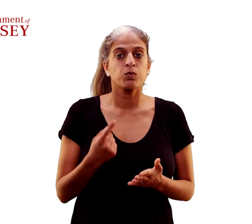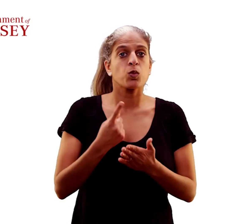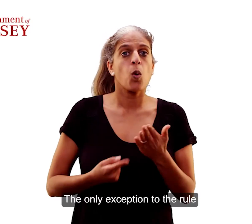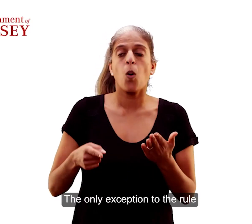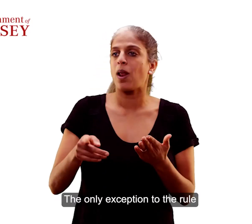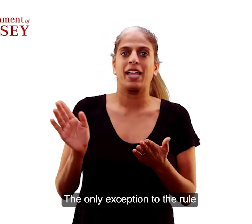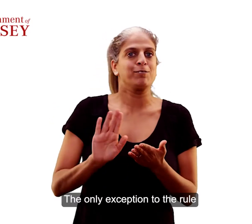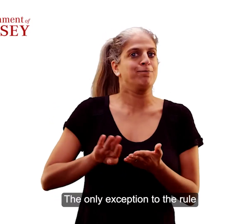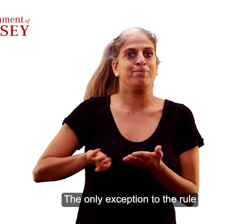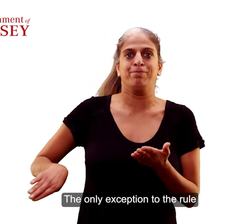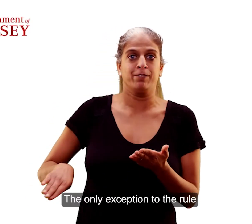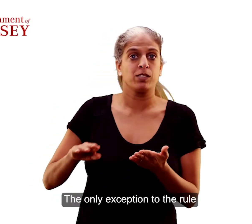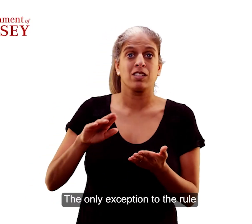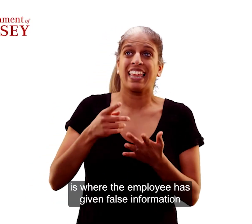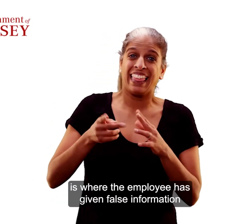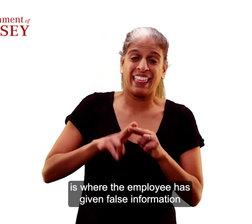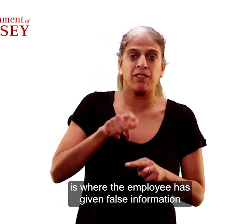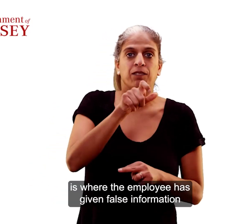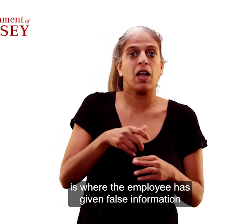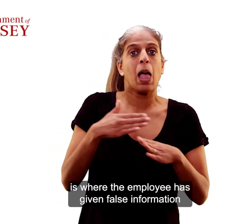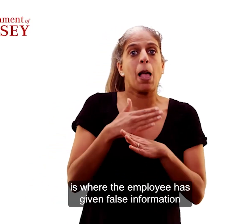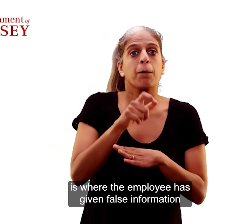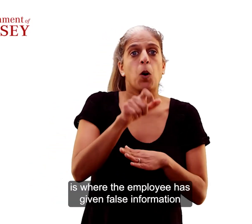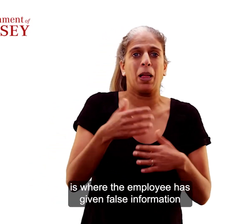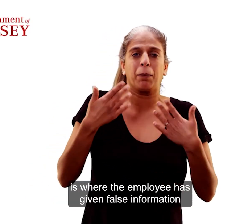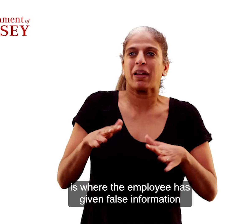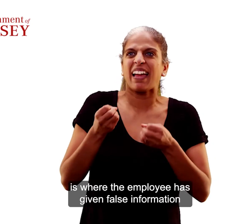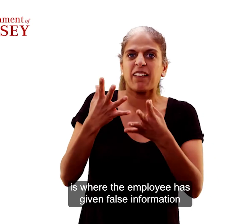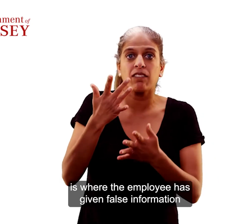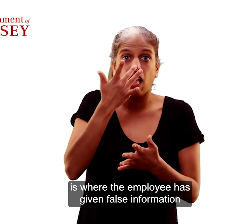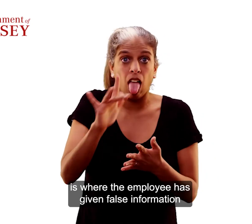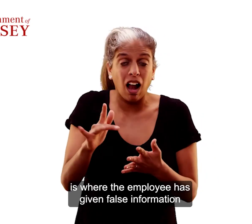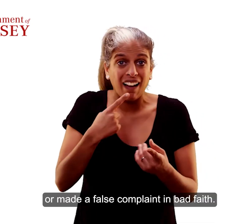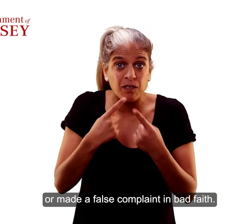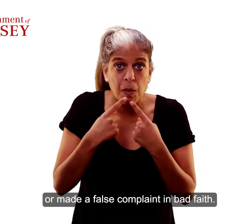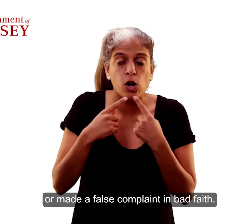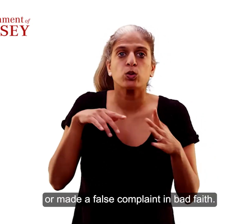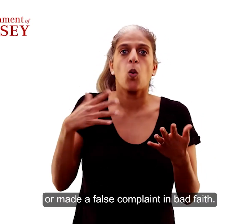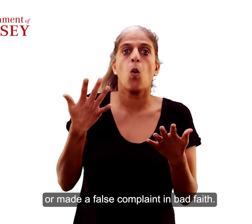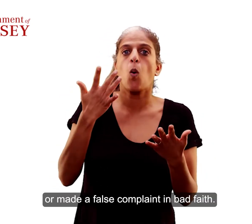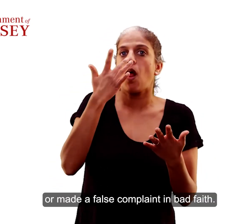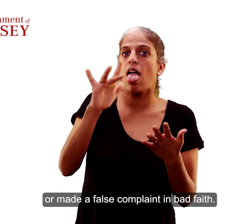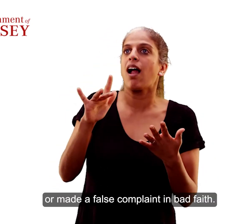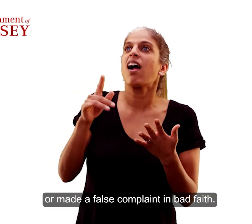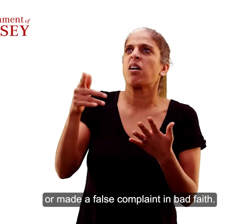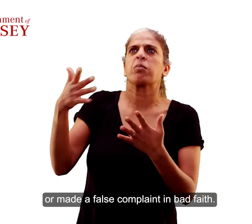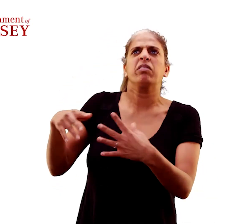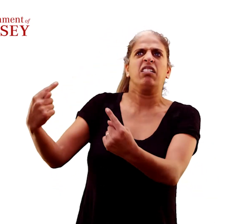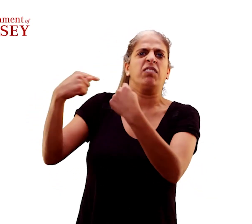The only exception to the rule is where the employee has given false information or made a false complaint in bad faith.